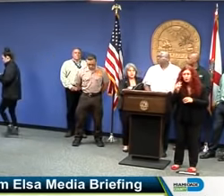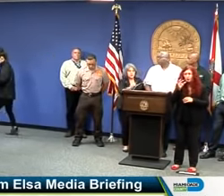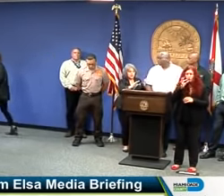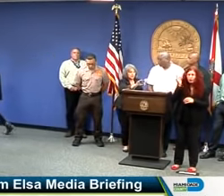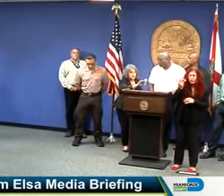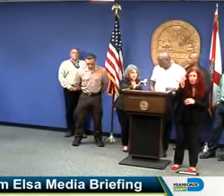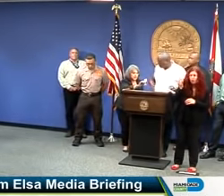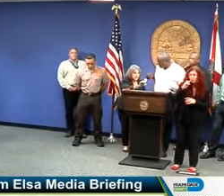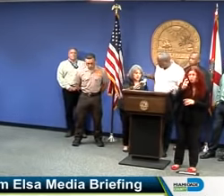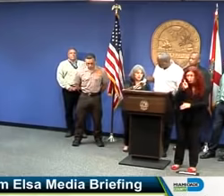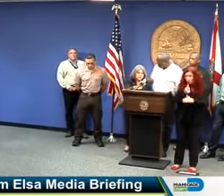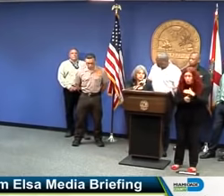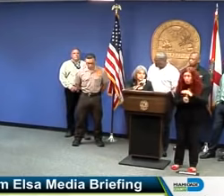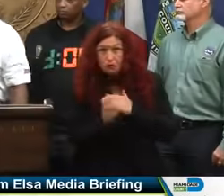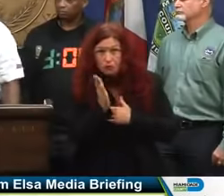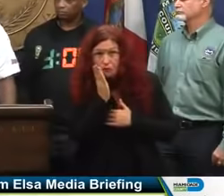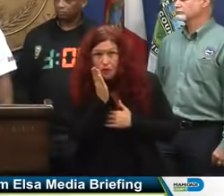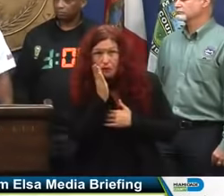recent?